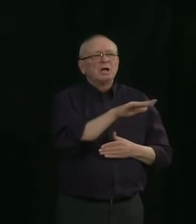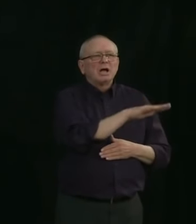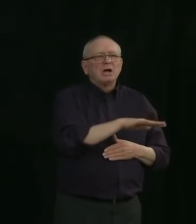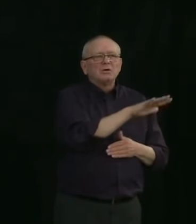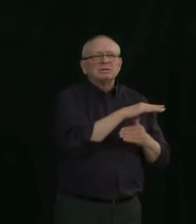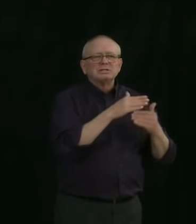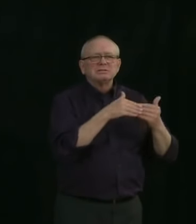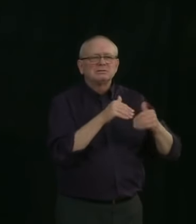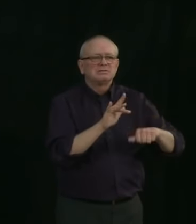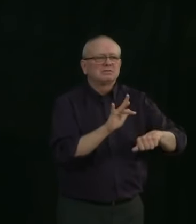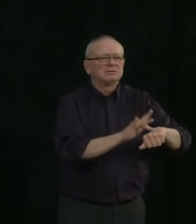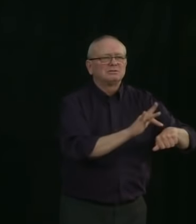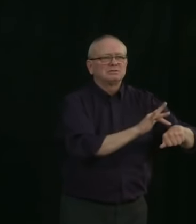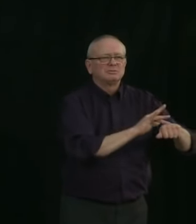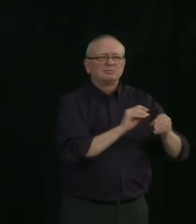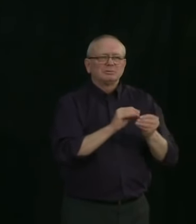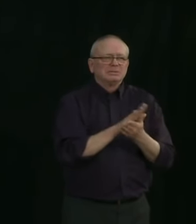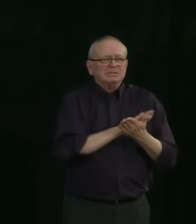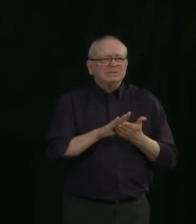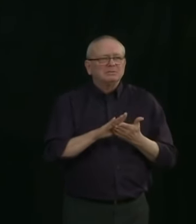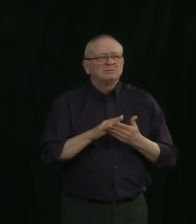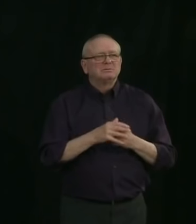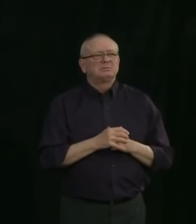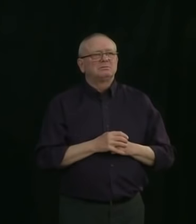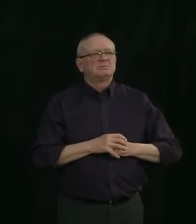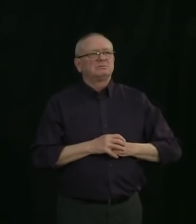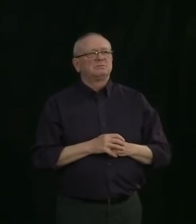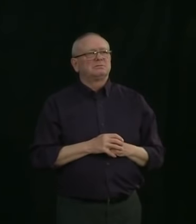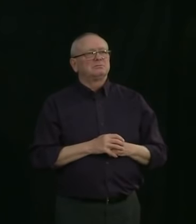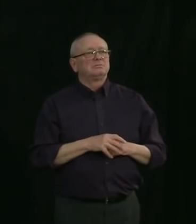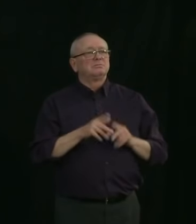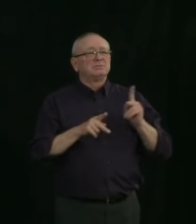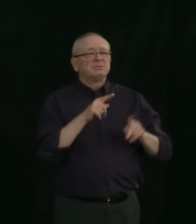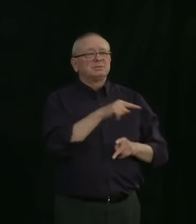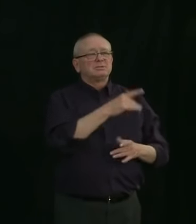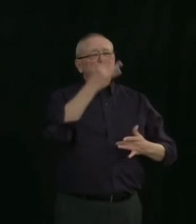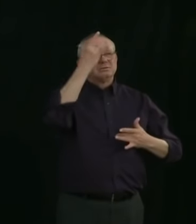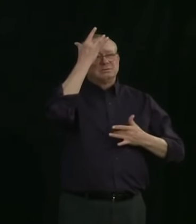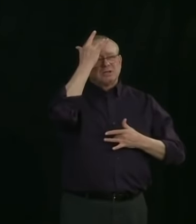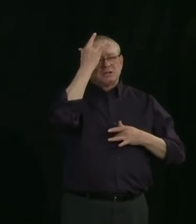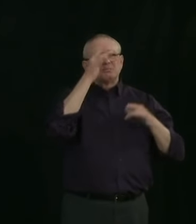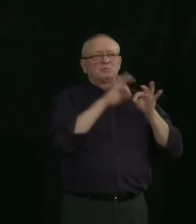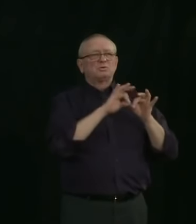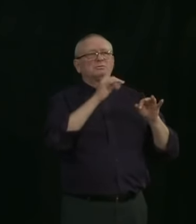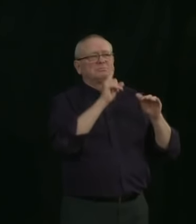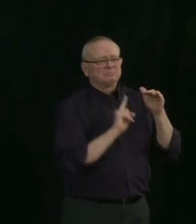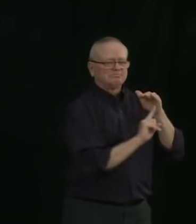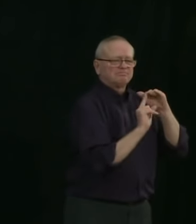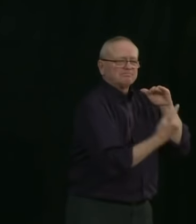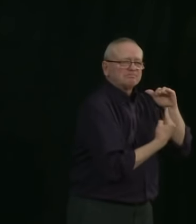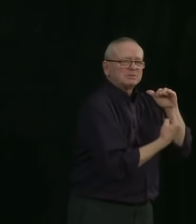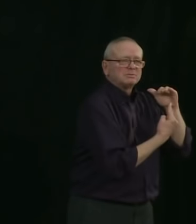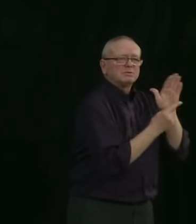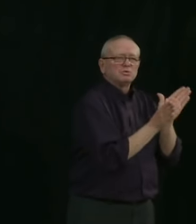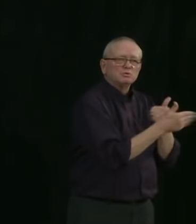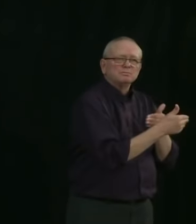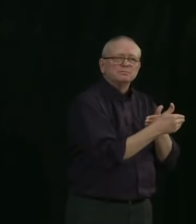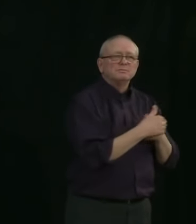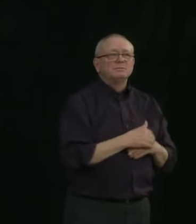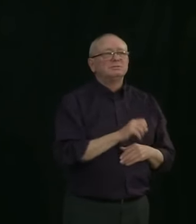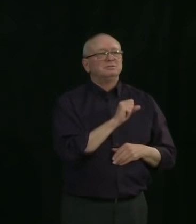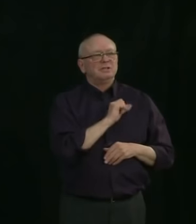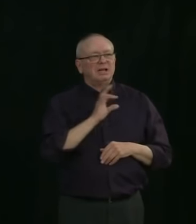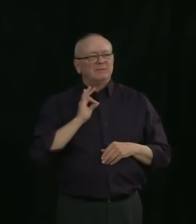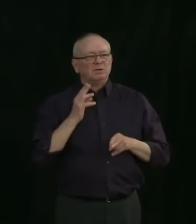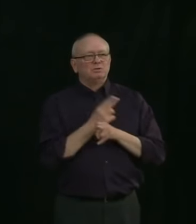Any staff caring for them would need to wear personal protective equipment. And then we would also be limiting any transfers into that